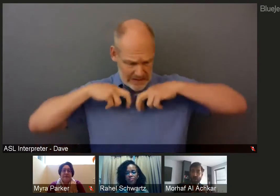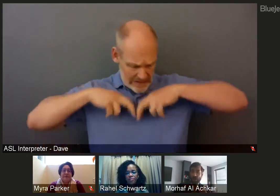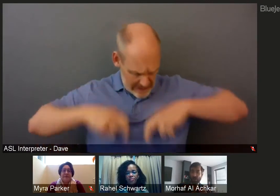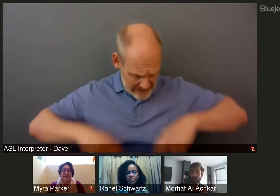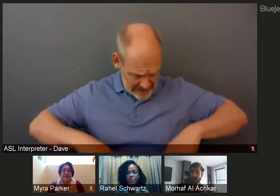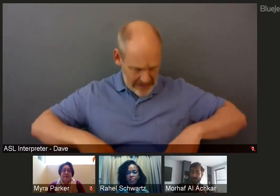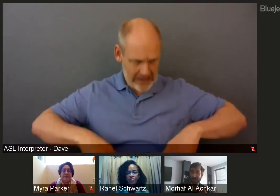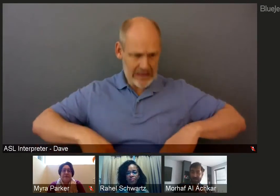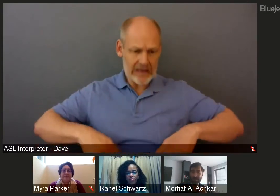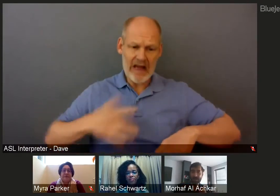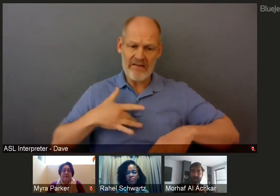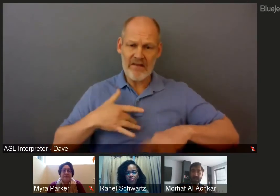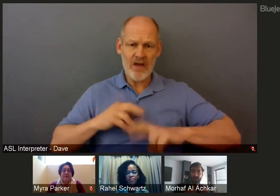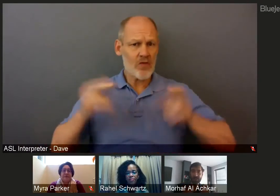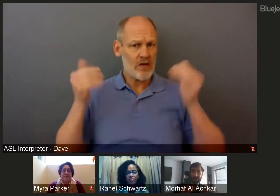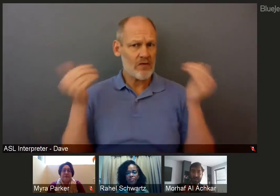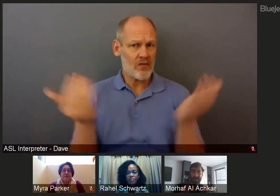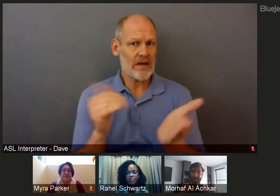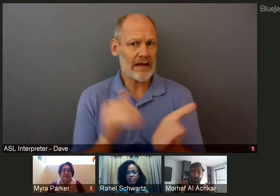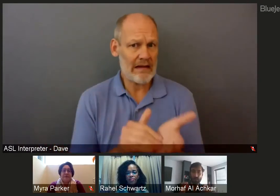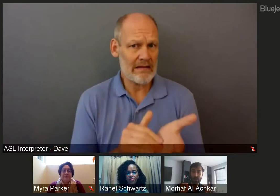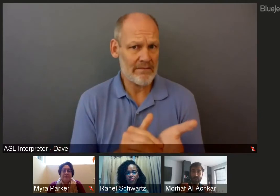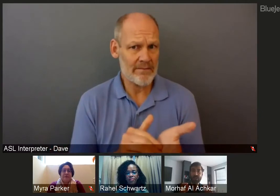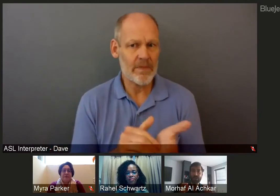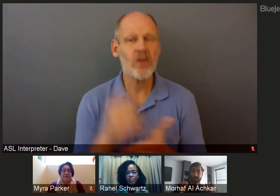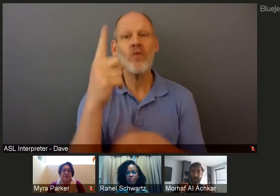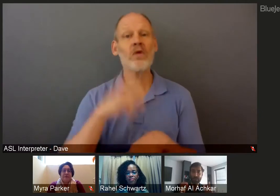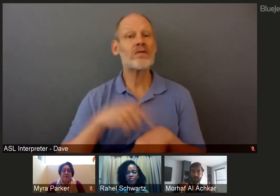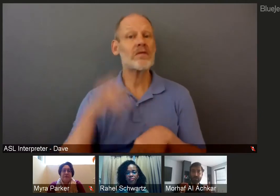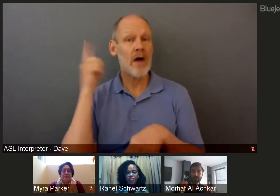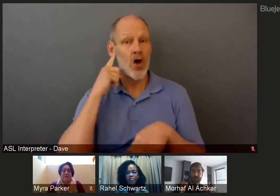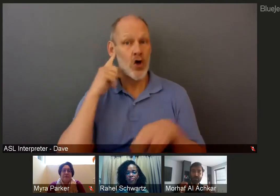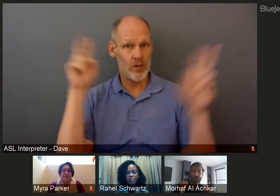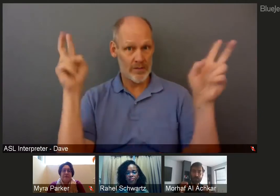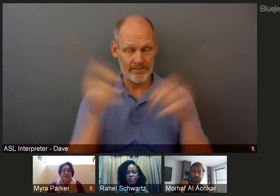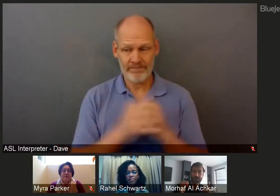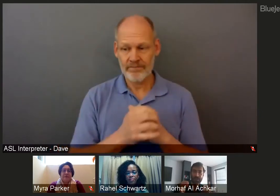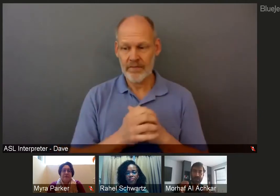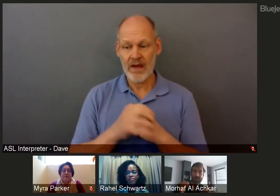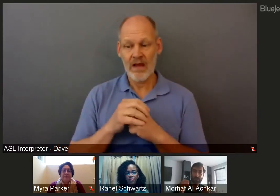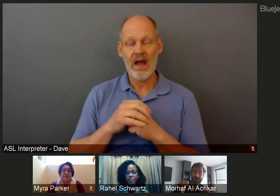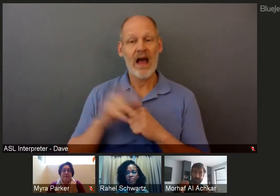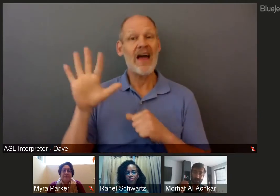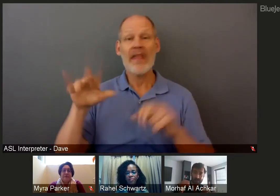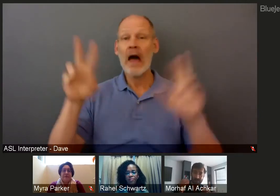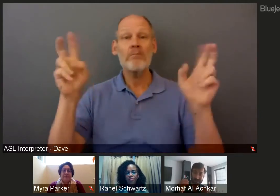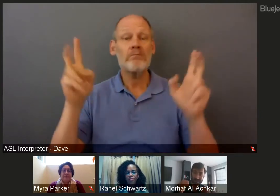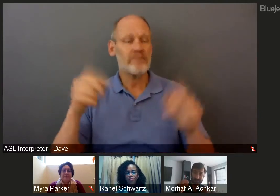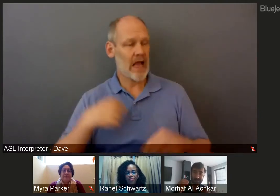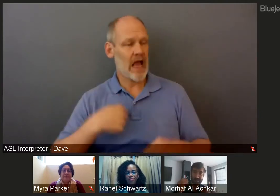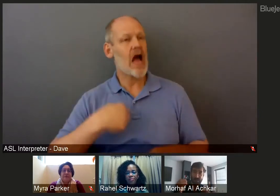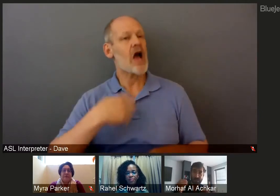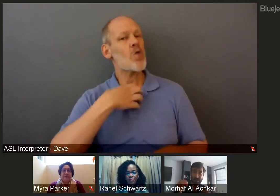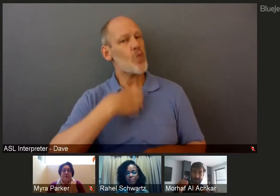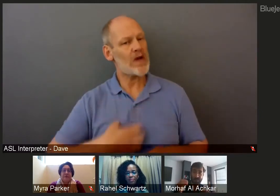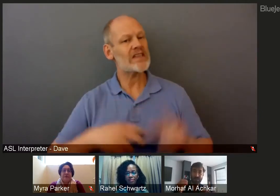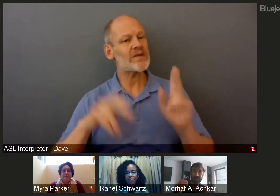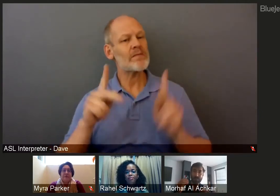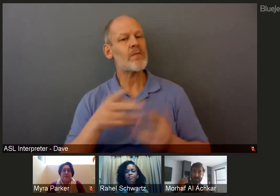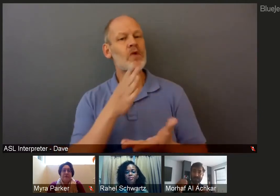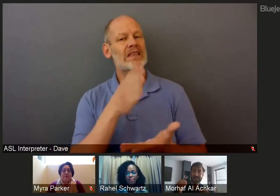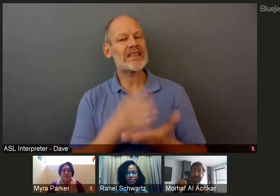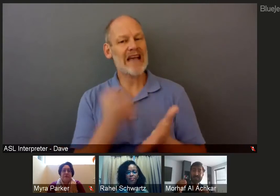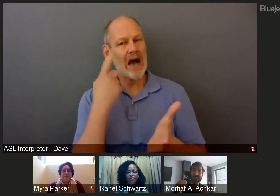heard a talk by somebody who's saying, I wish that people stop wishing me or stop recognizing my strength